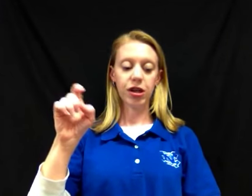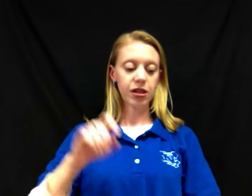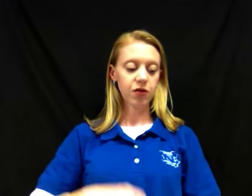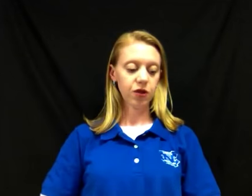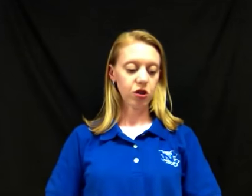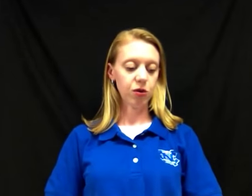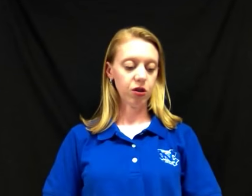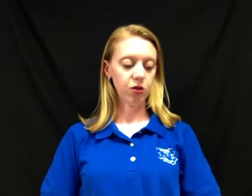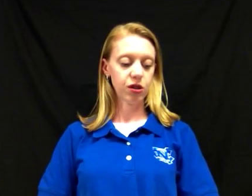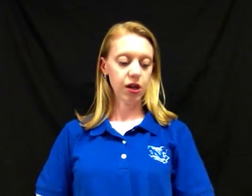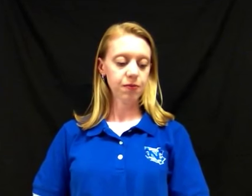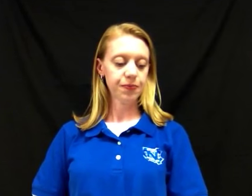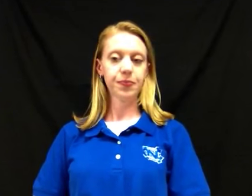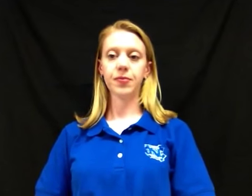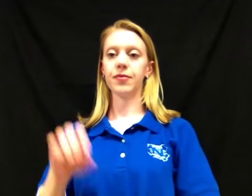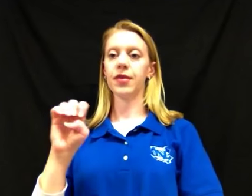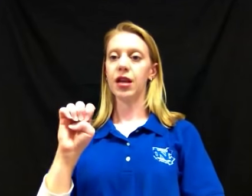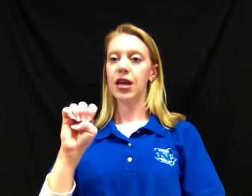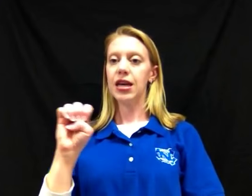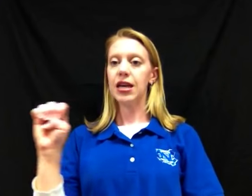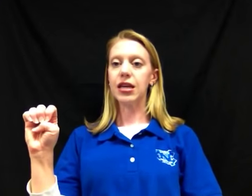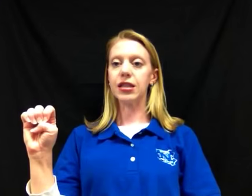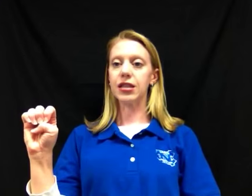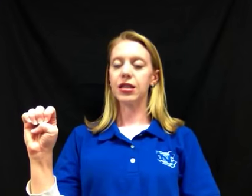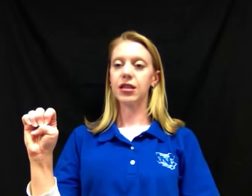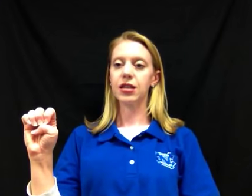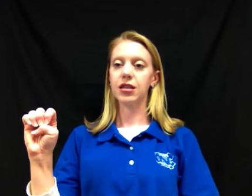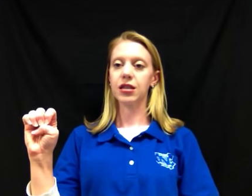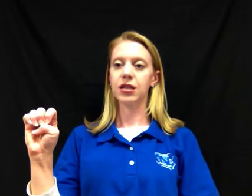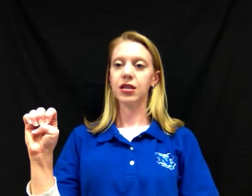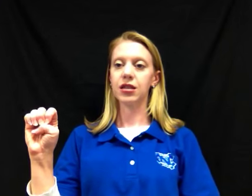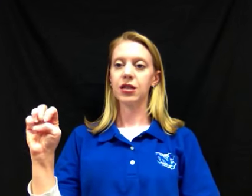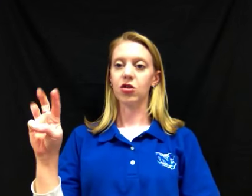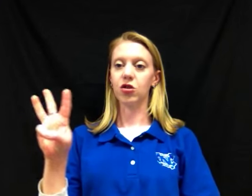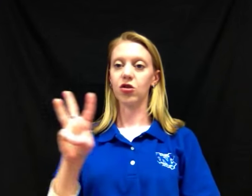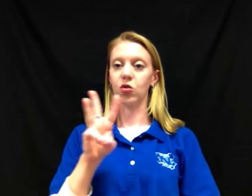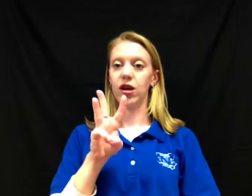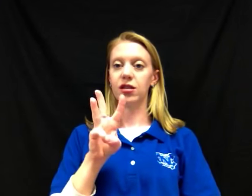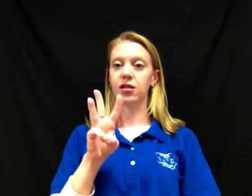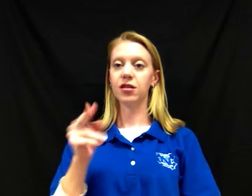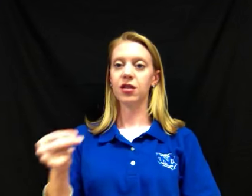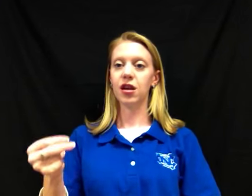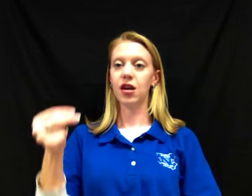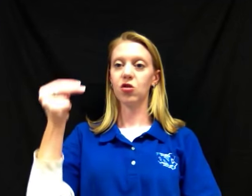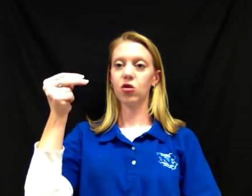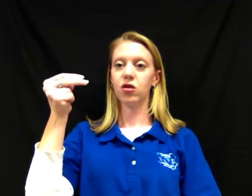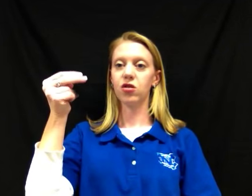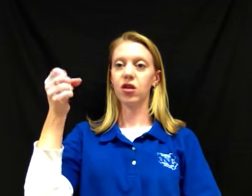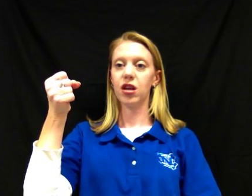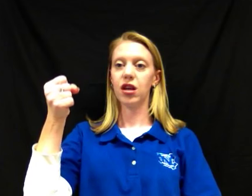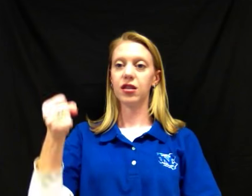Duplex, fingerspelled loan sign. East, there's also west and north and